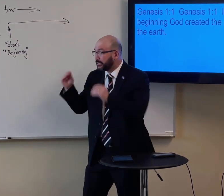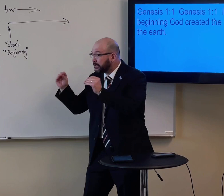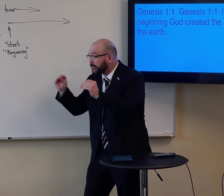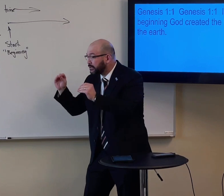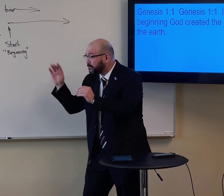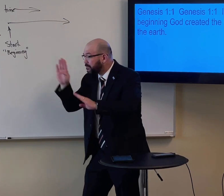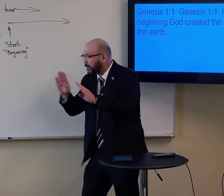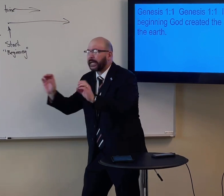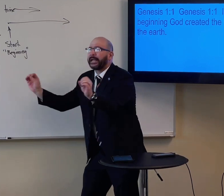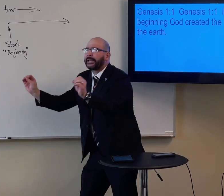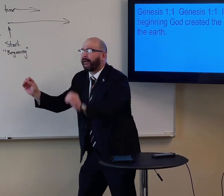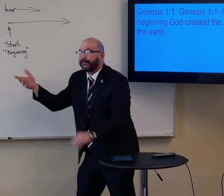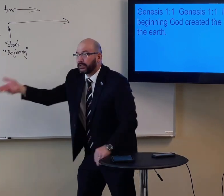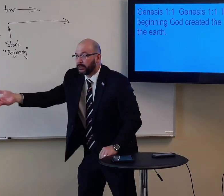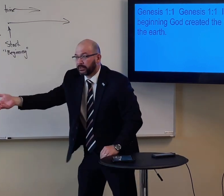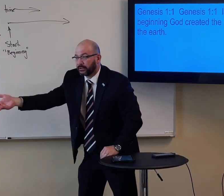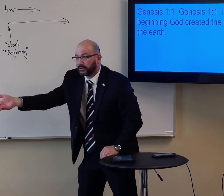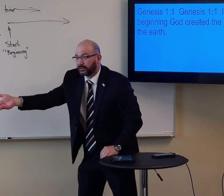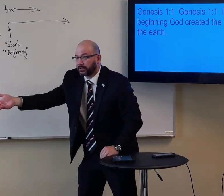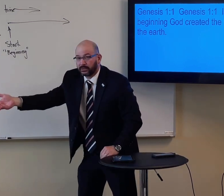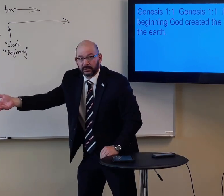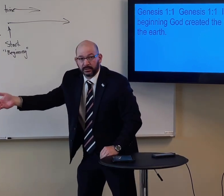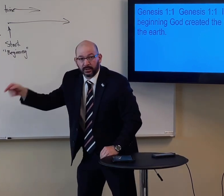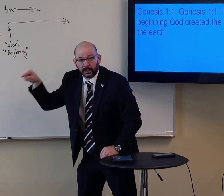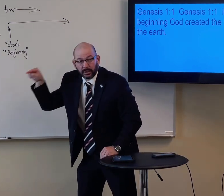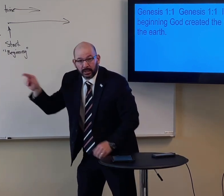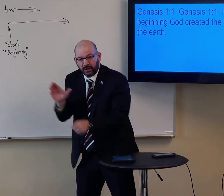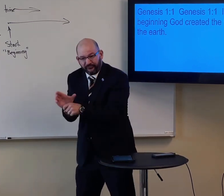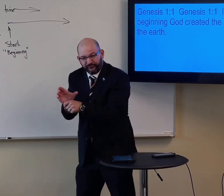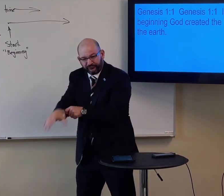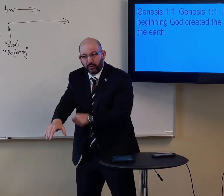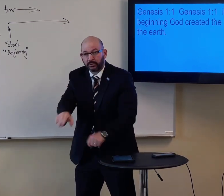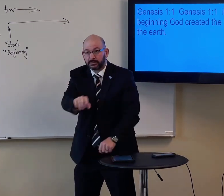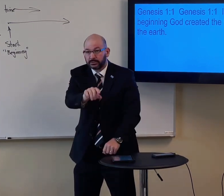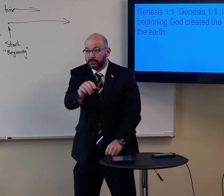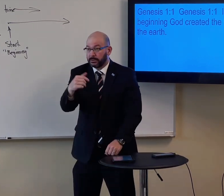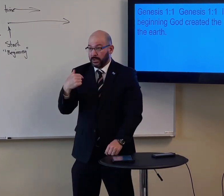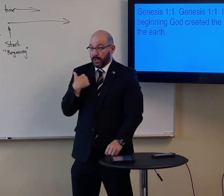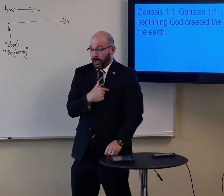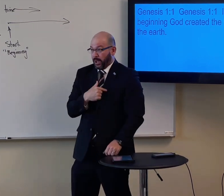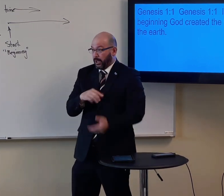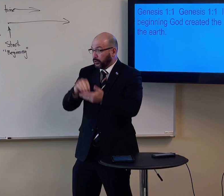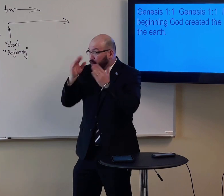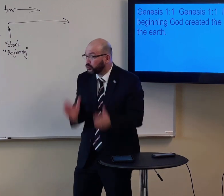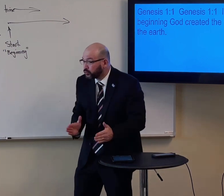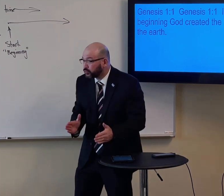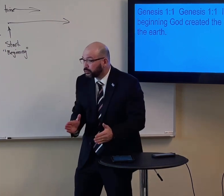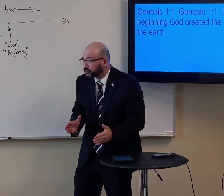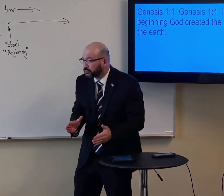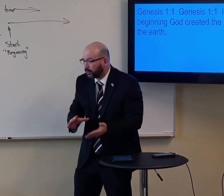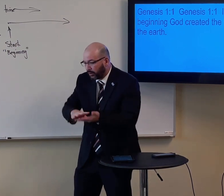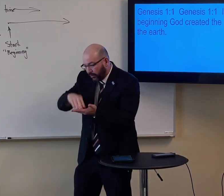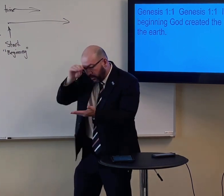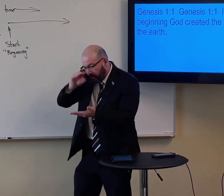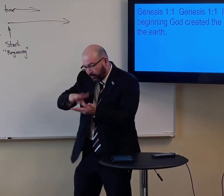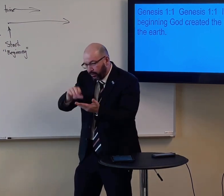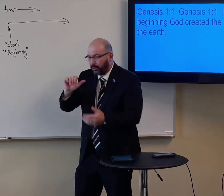He taught, he didn't even teach biology in that class. He forced us students to learn